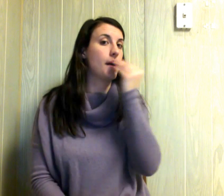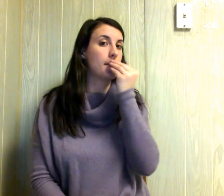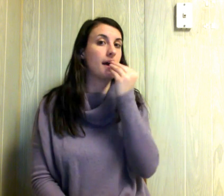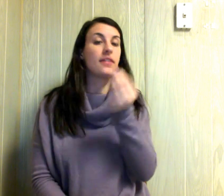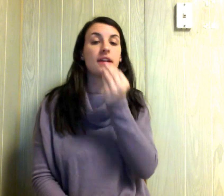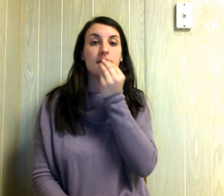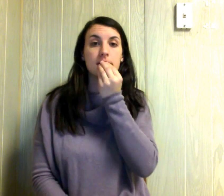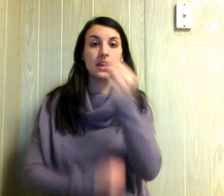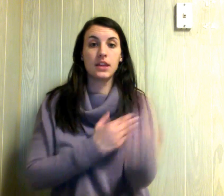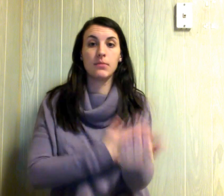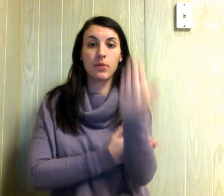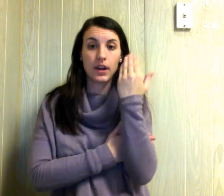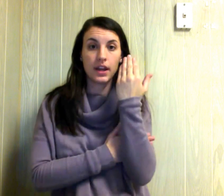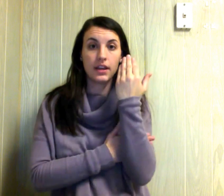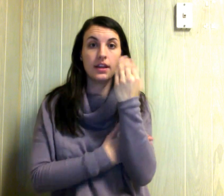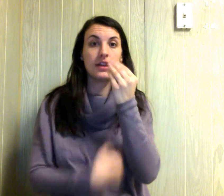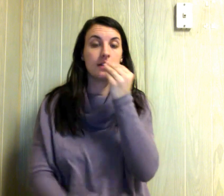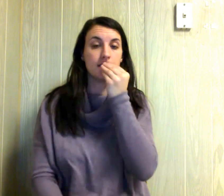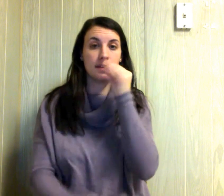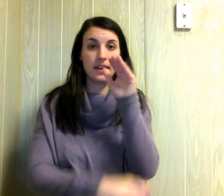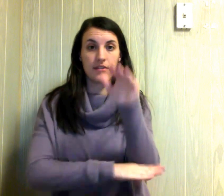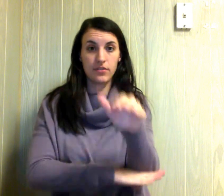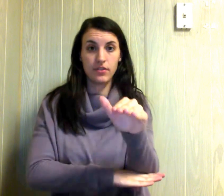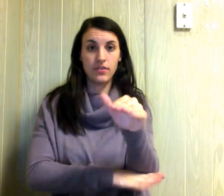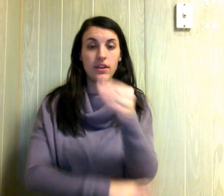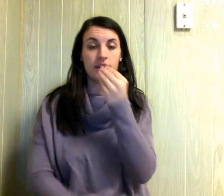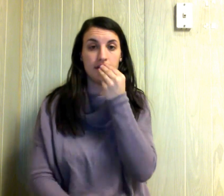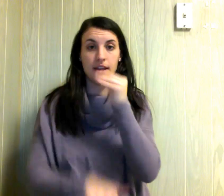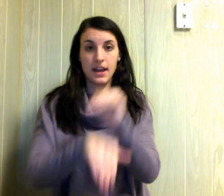mouth. Eat in the morning, eat in the afternoon, eat at night.